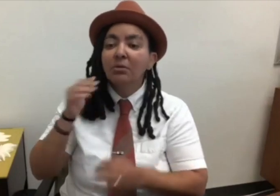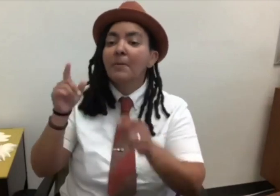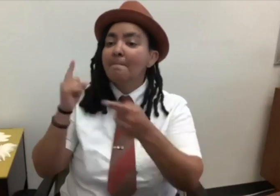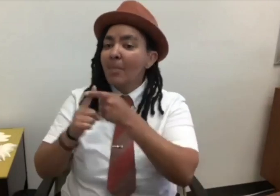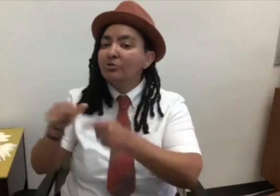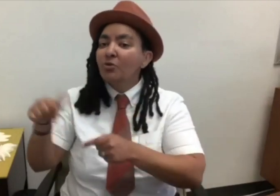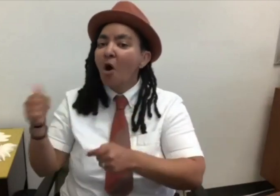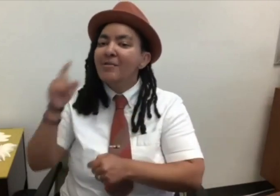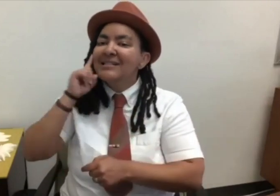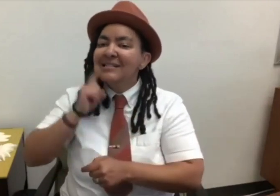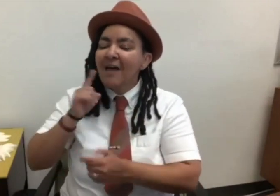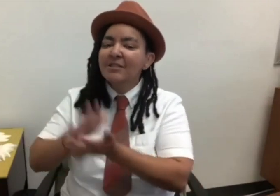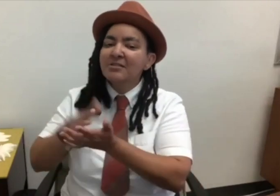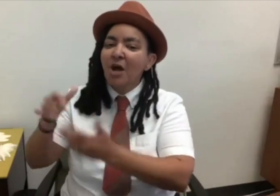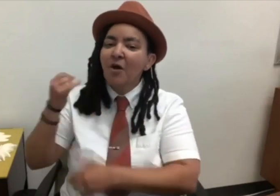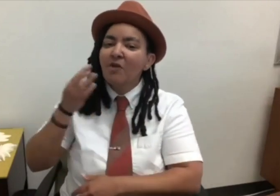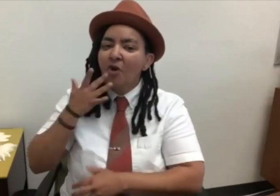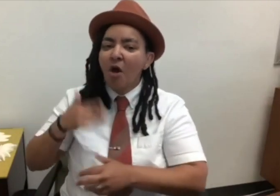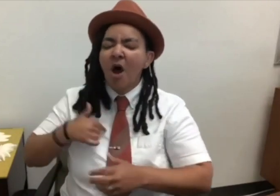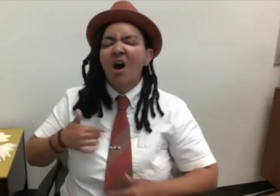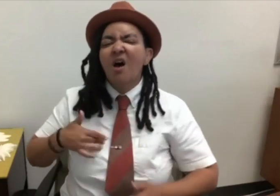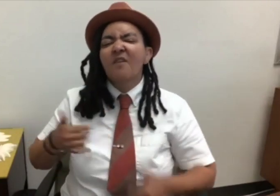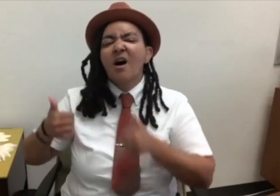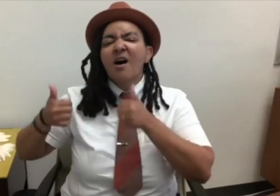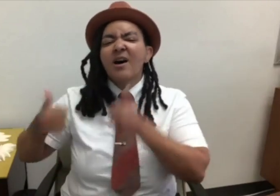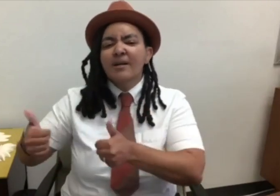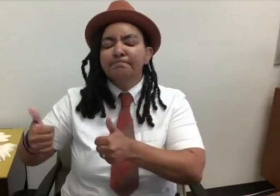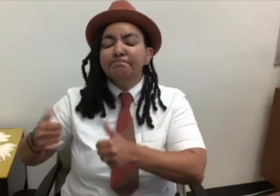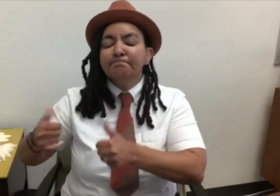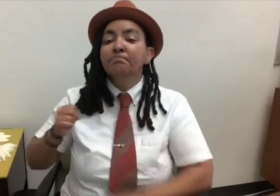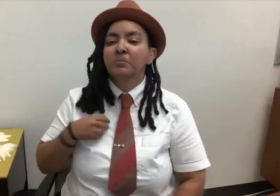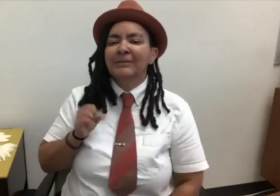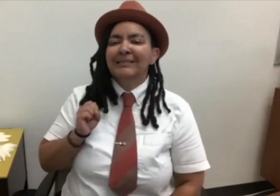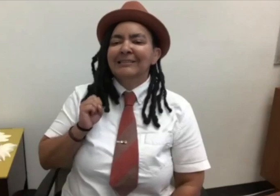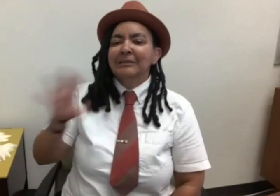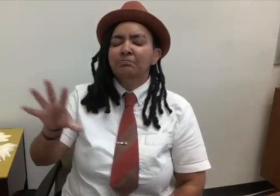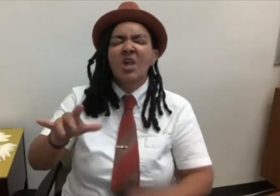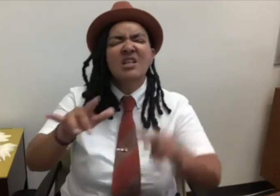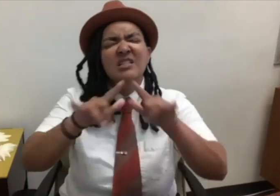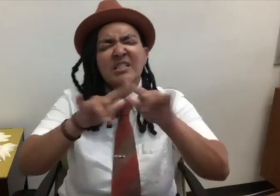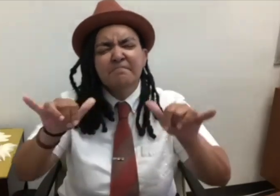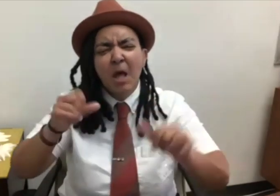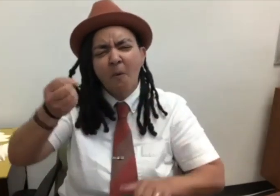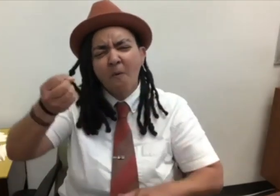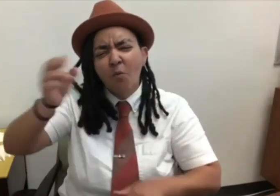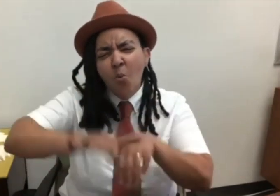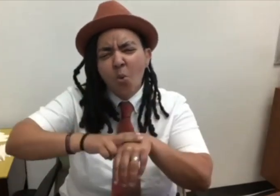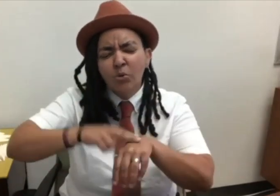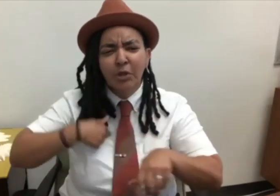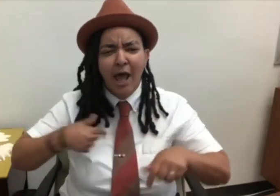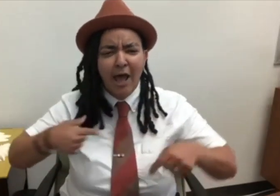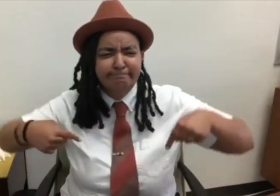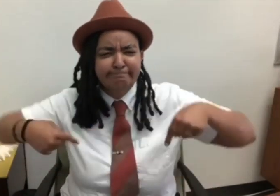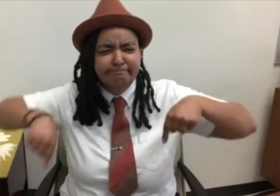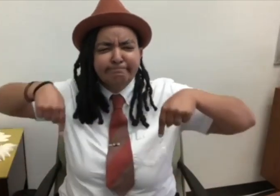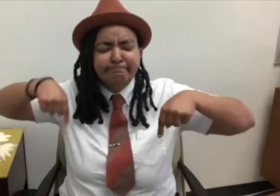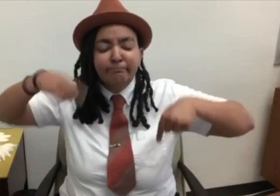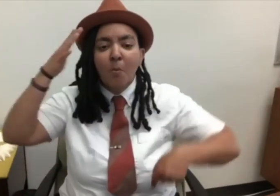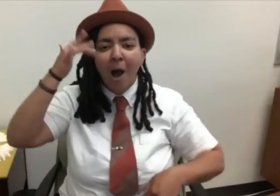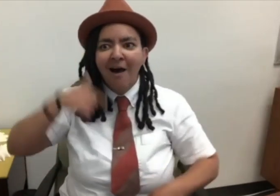there were scholars of color, plus other deaf scholars of color involved. And I submitted really basically the